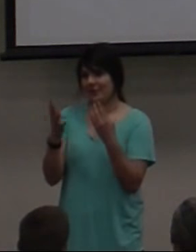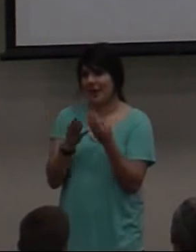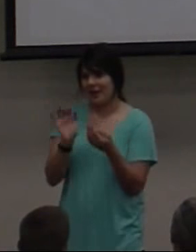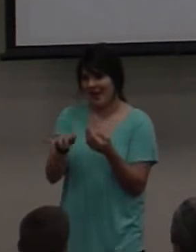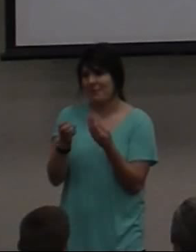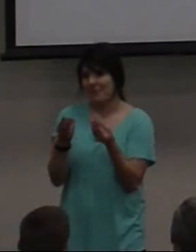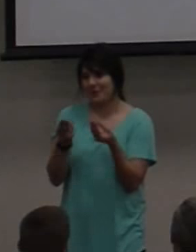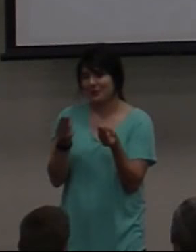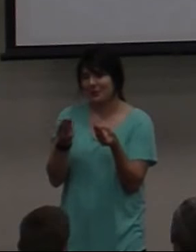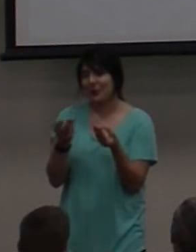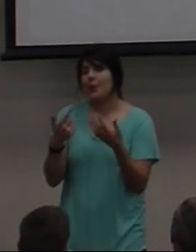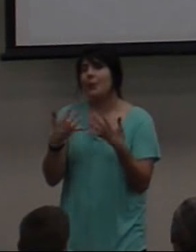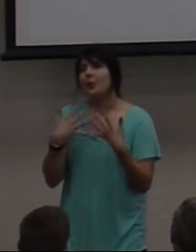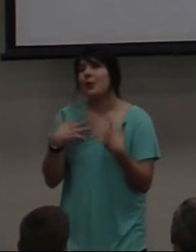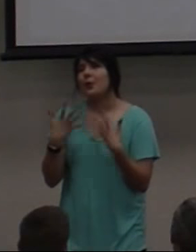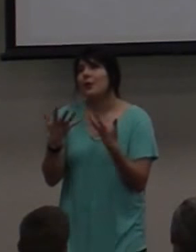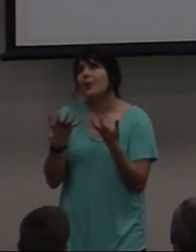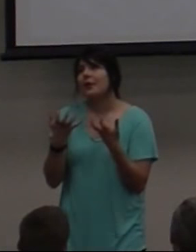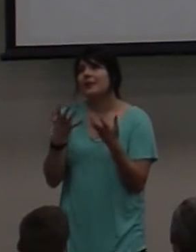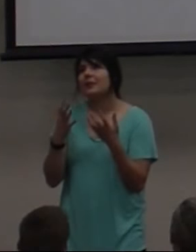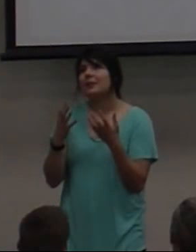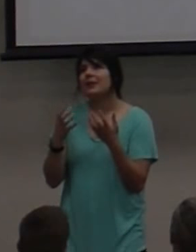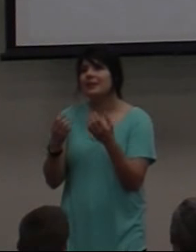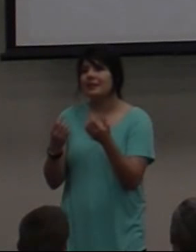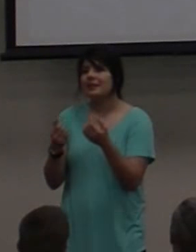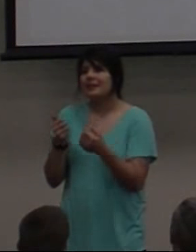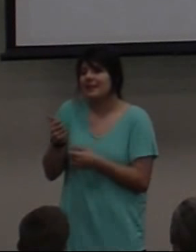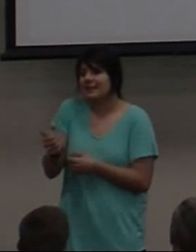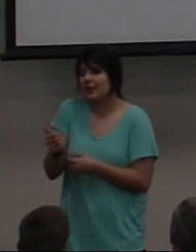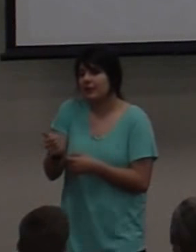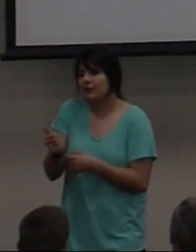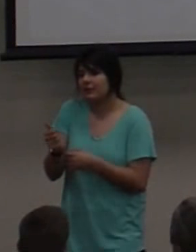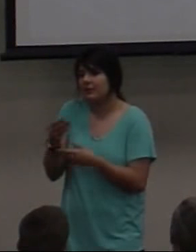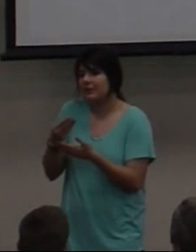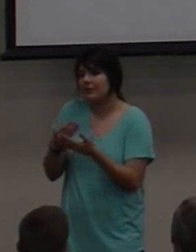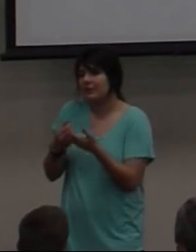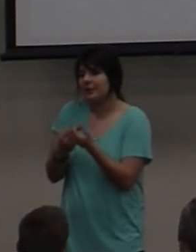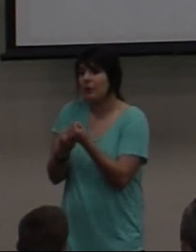be self-sustaining and self-supporting churches.